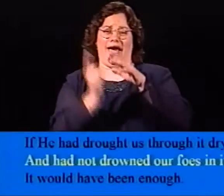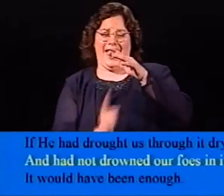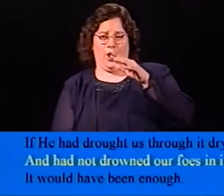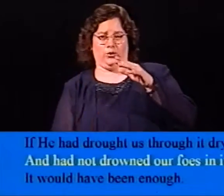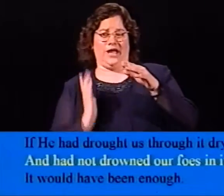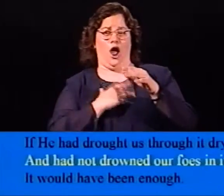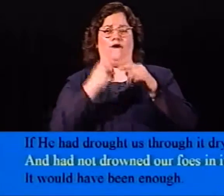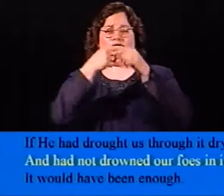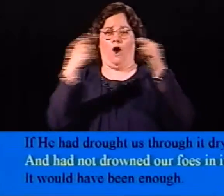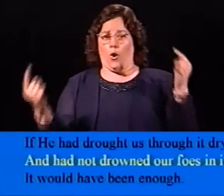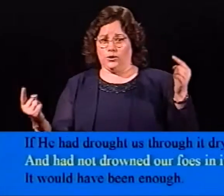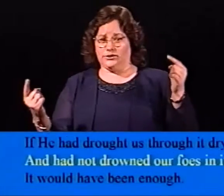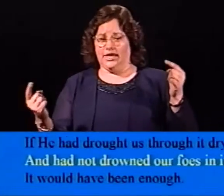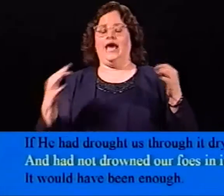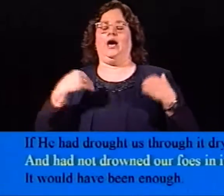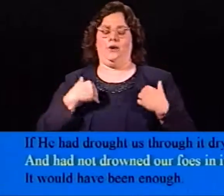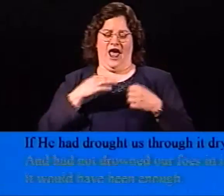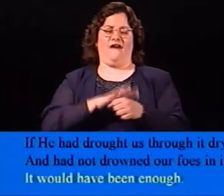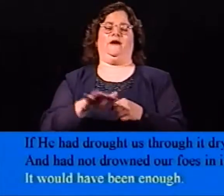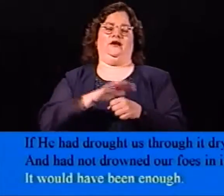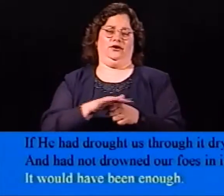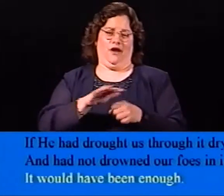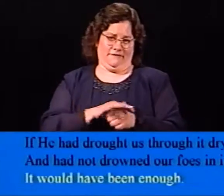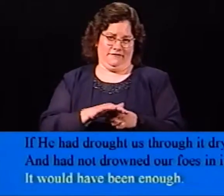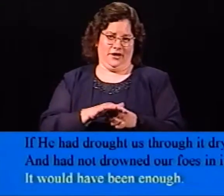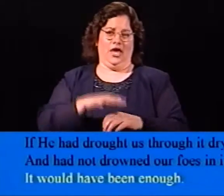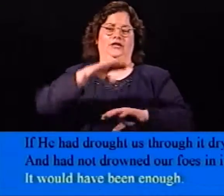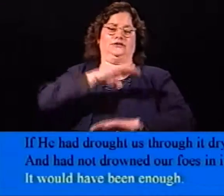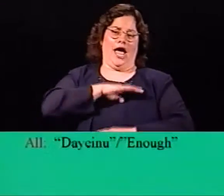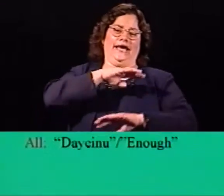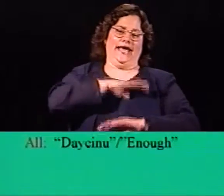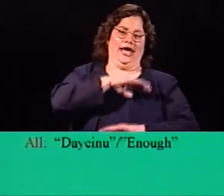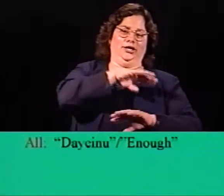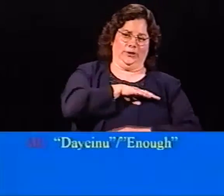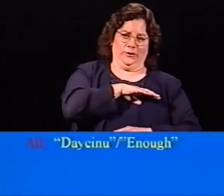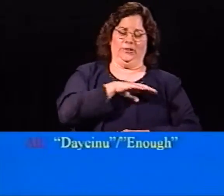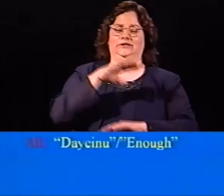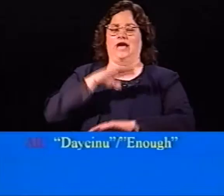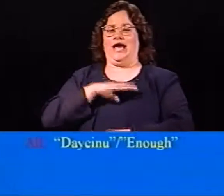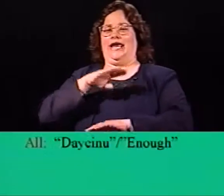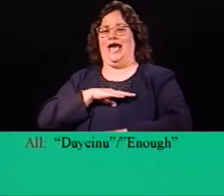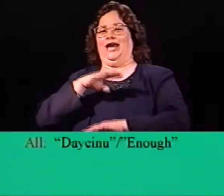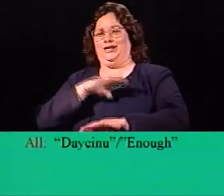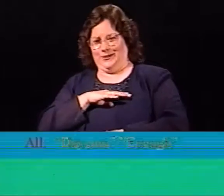had not drowned our foes in it, it would have been enough. Dayenu, enough. Dayenu, enough.